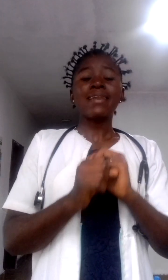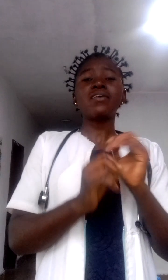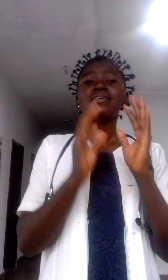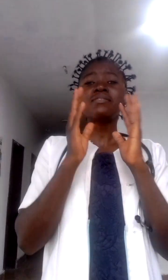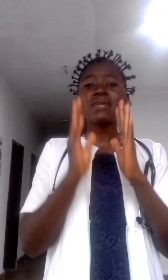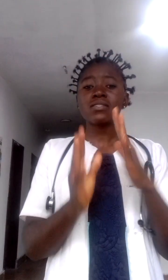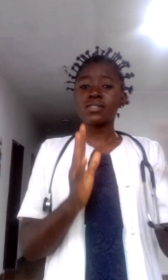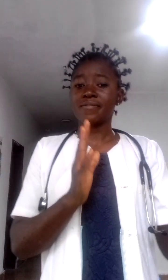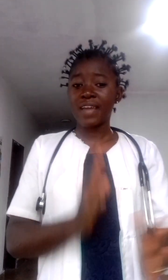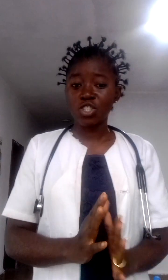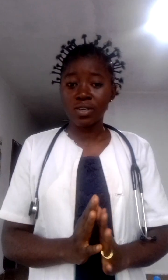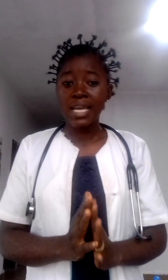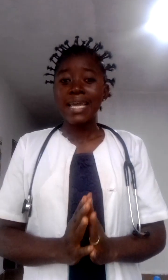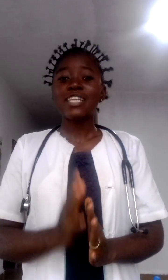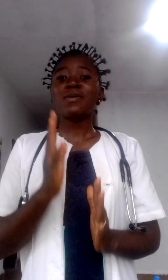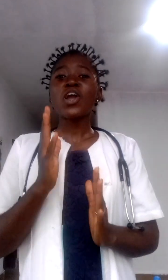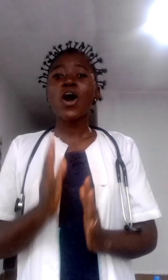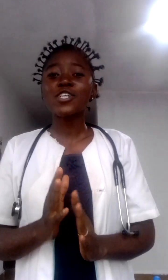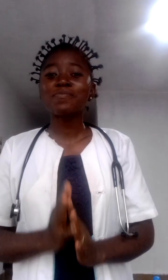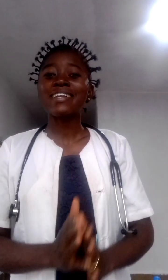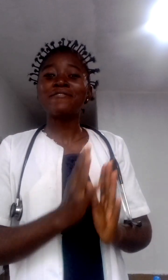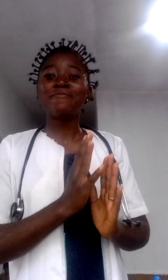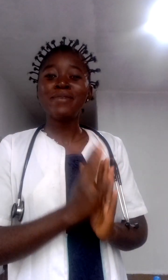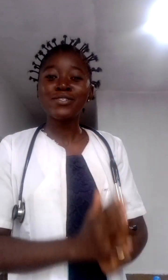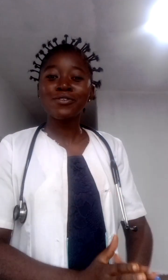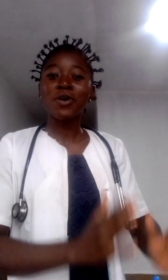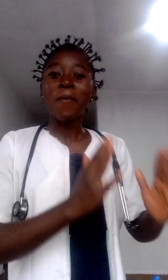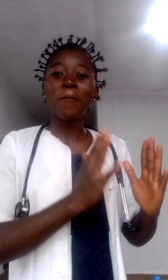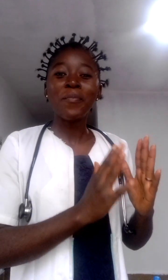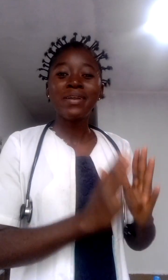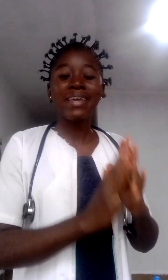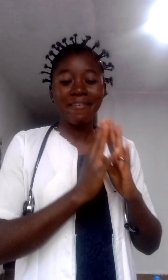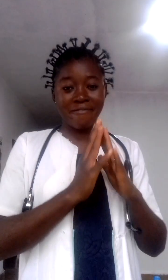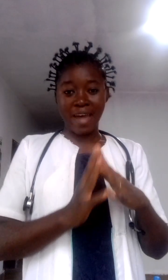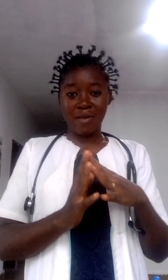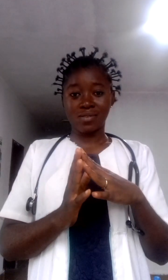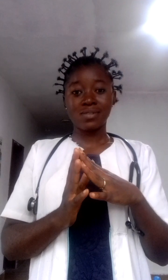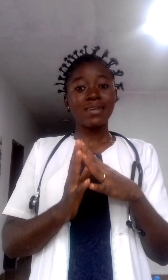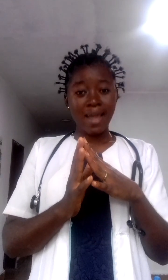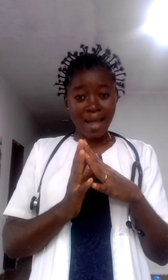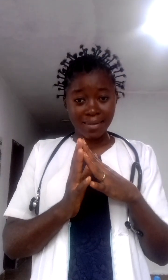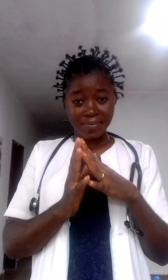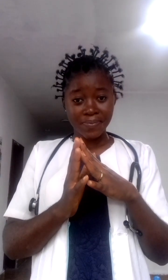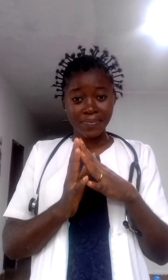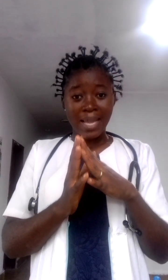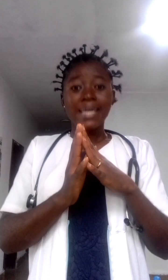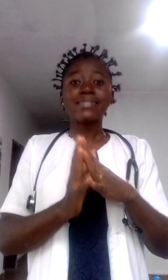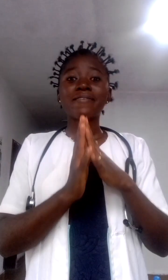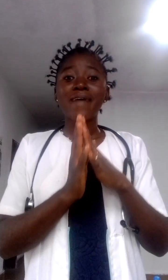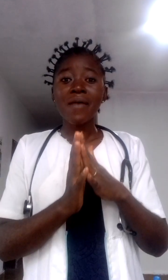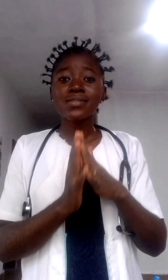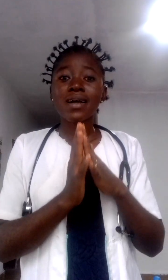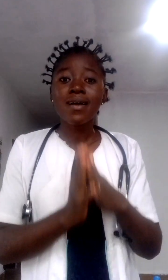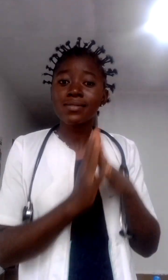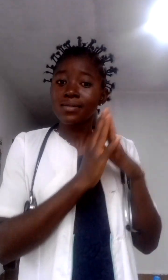now, this measles infection is being caused by the measles mobile virus. Yeah, it's a virus that causes